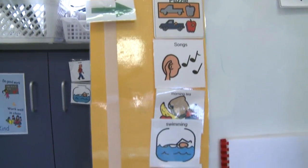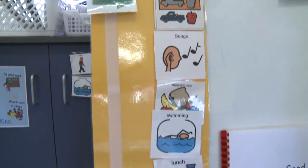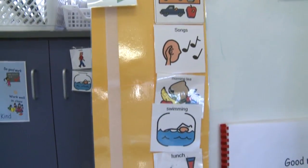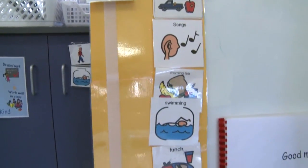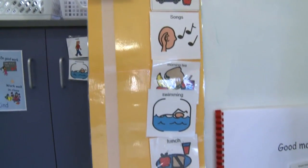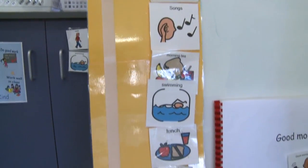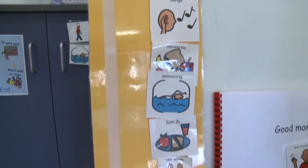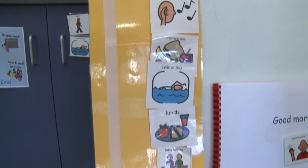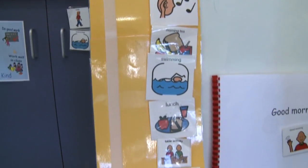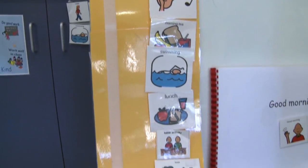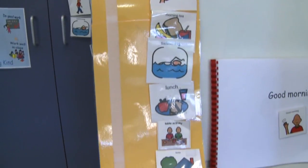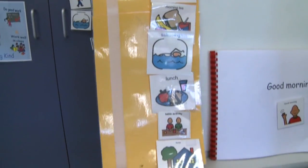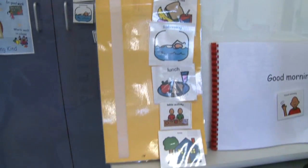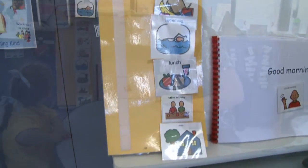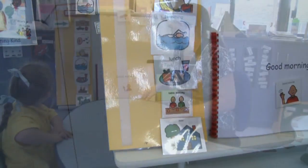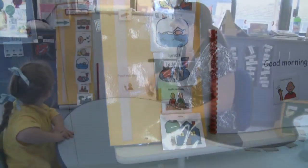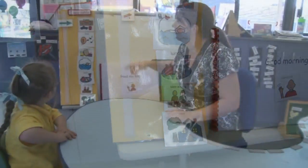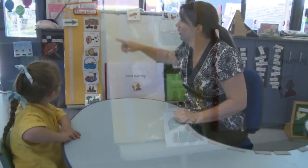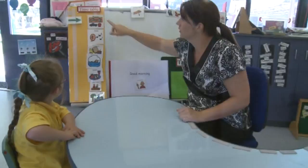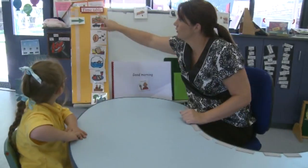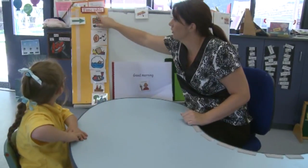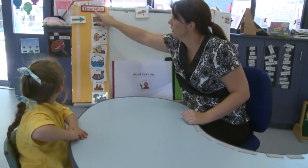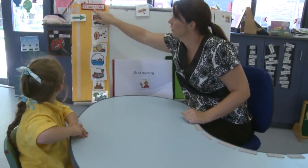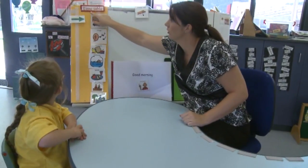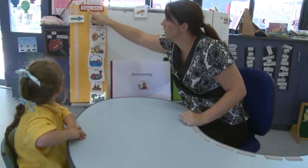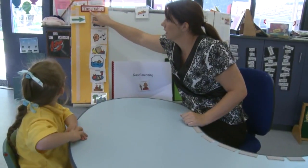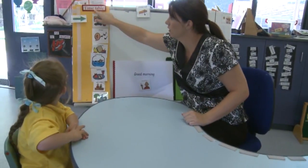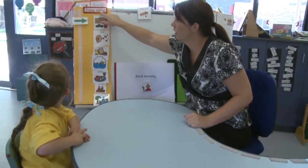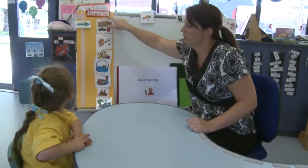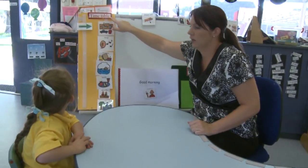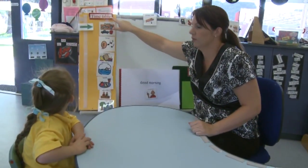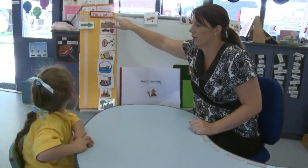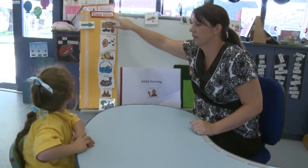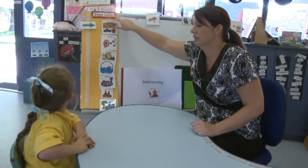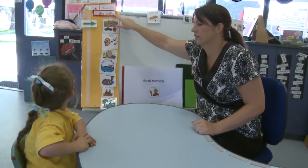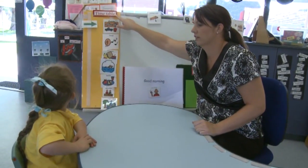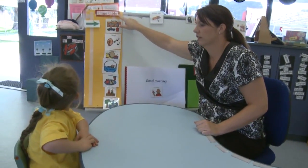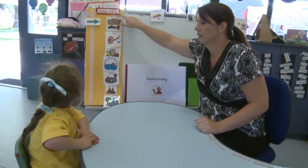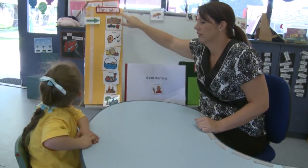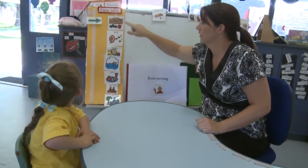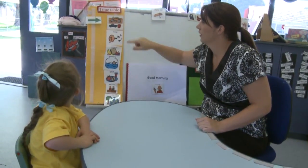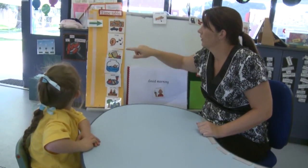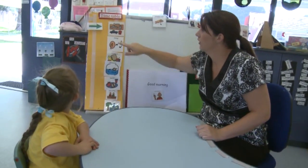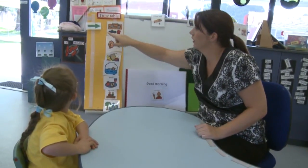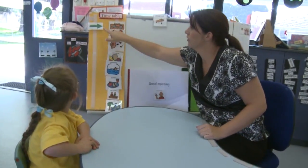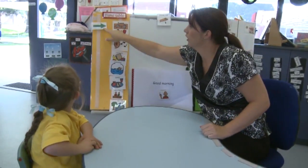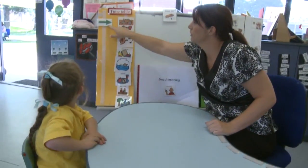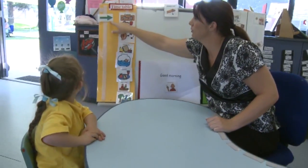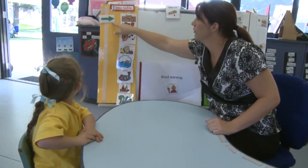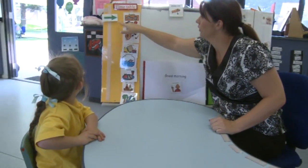because things seem to be happening randomly to them. First of all, let's have a look at our timetable, Grace. On the timetable first,